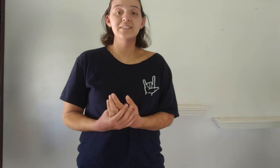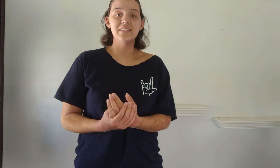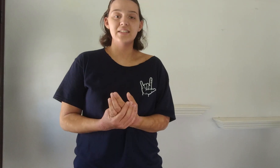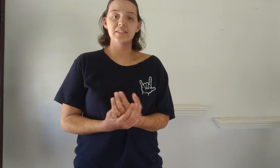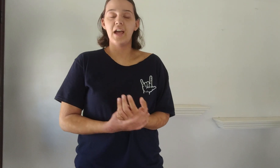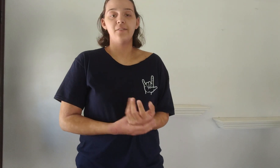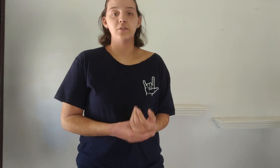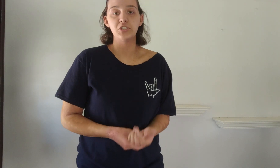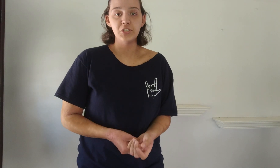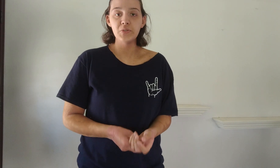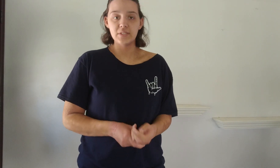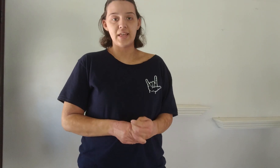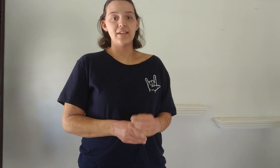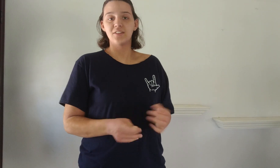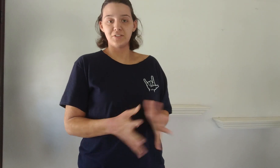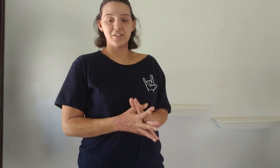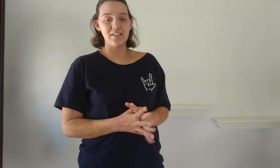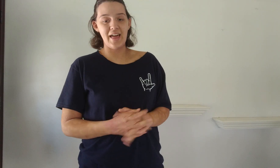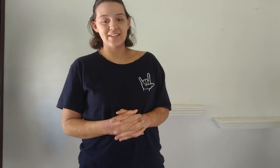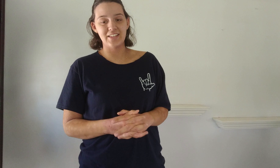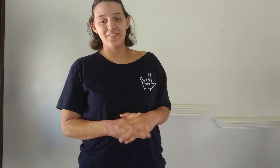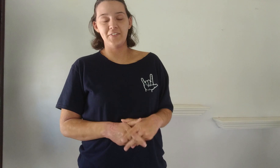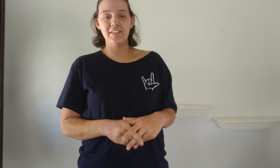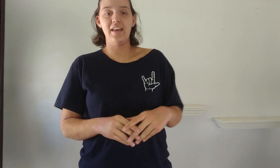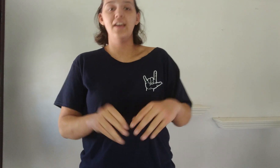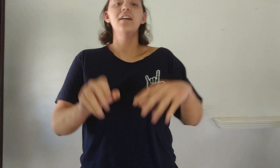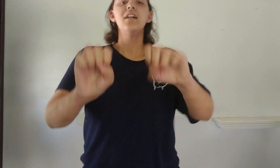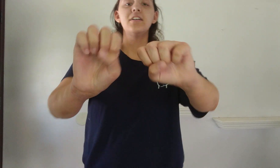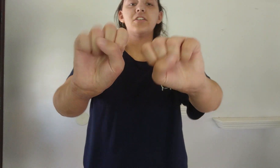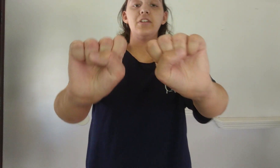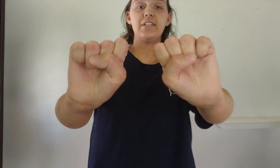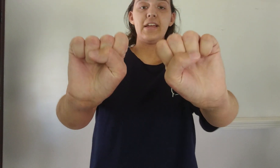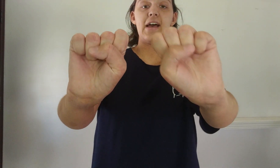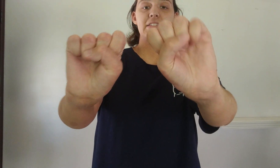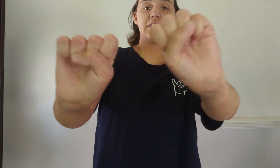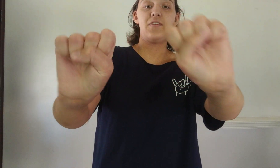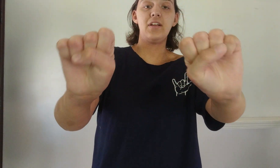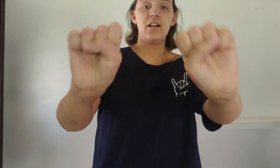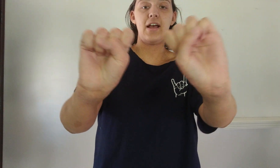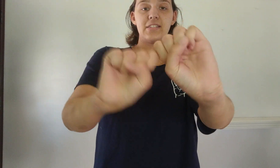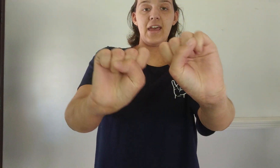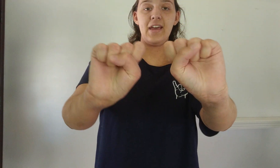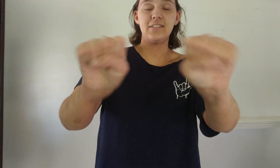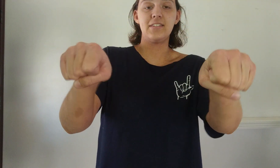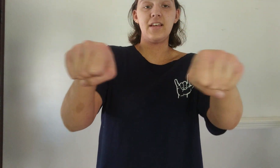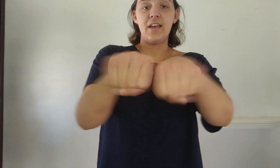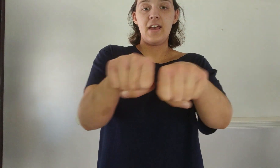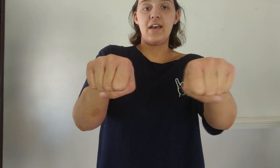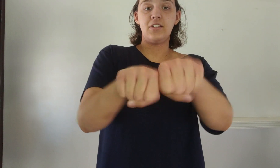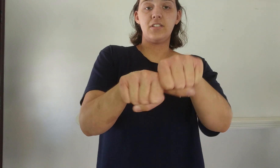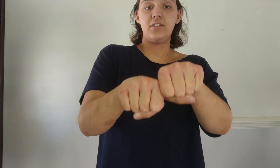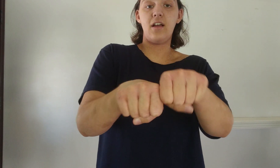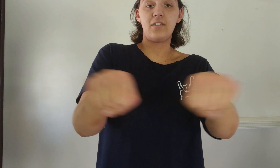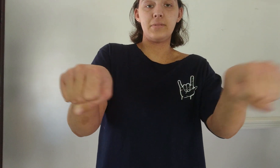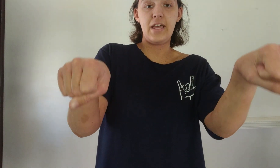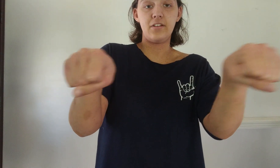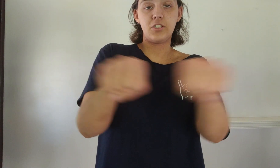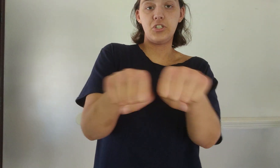the sign for shoes, and it's also the last sign for today. So you're going to take S hands and just knock them together.